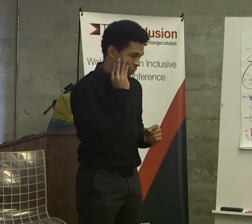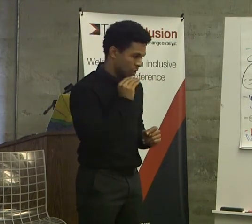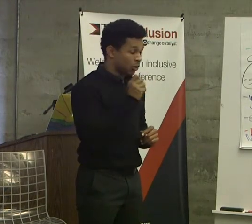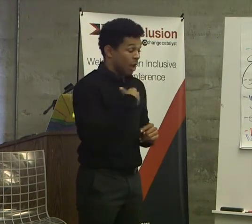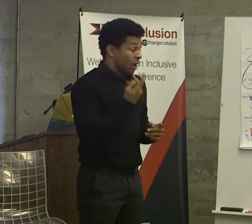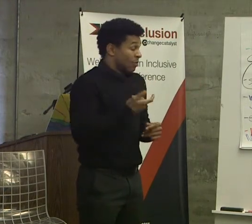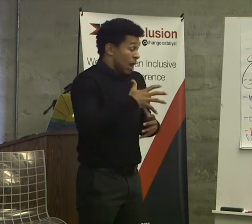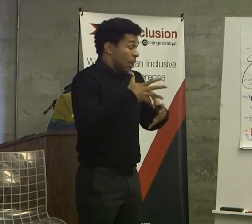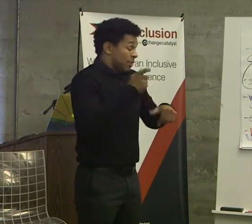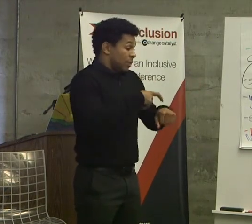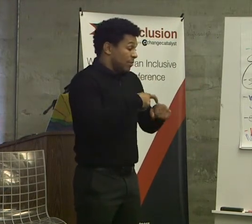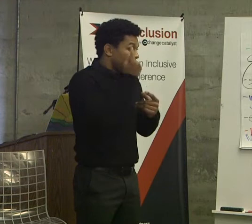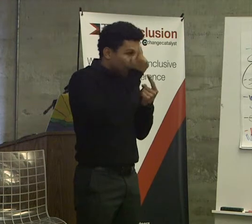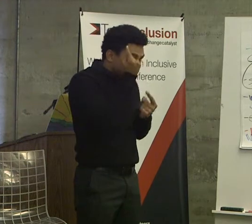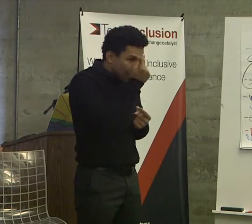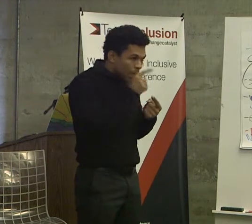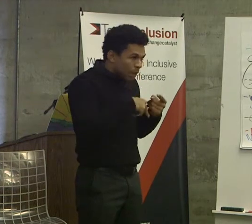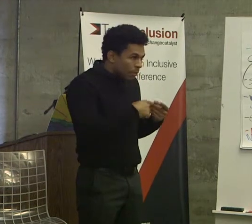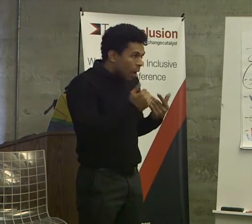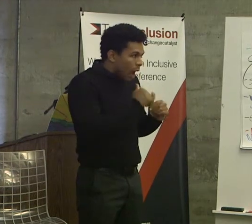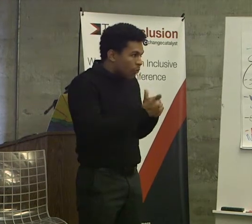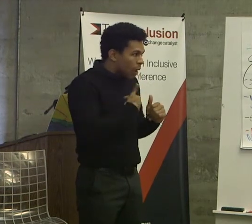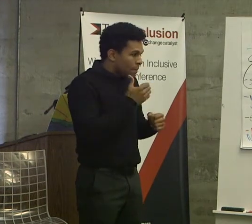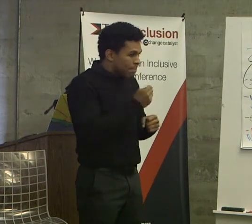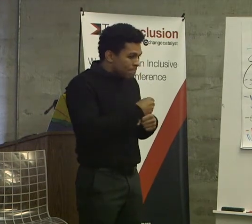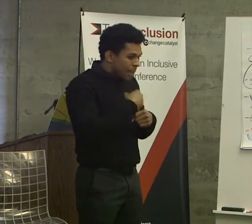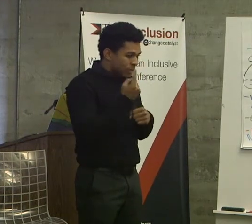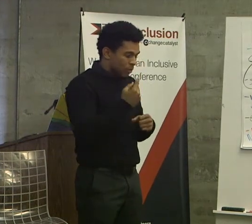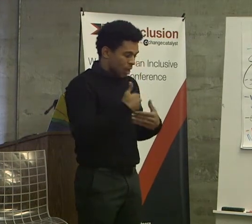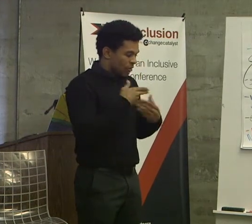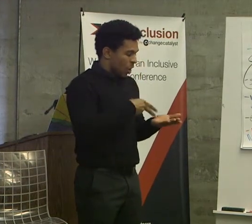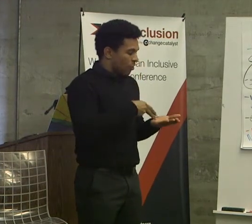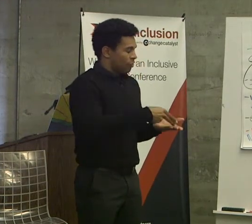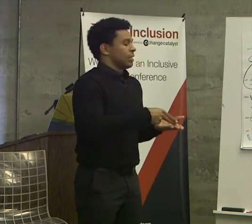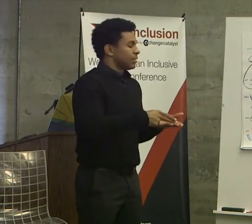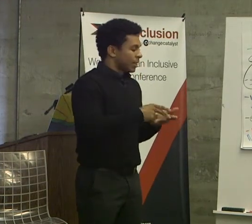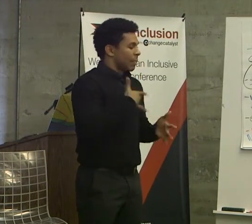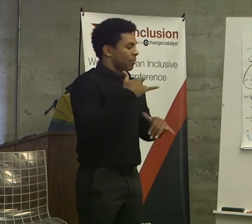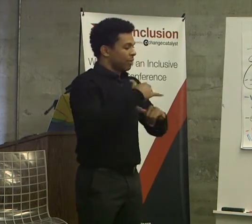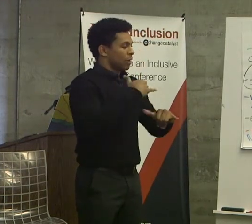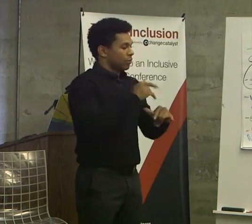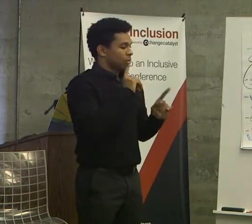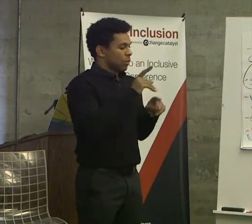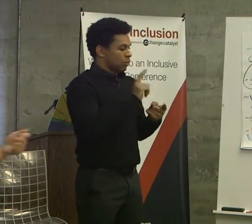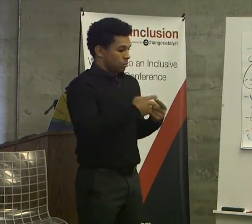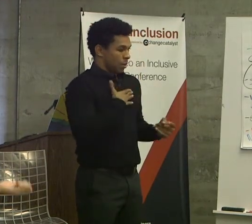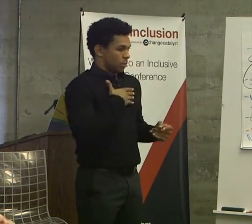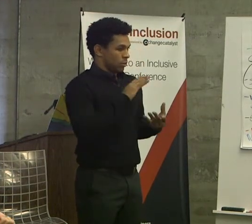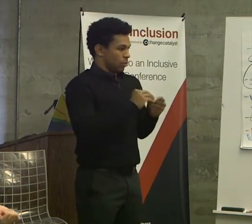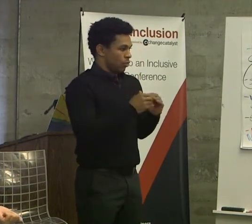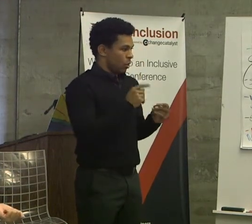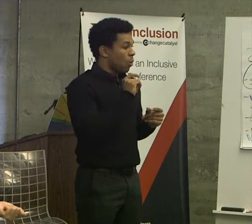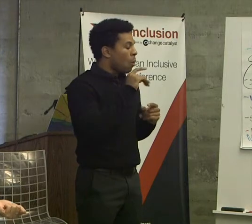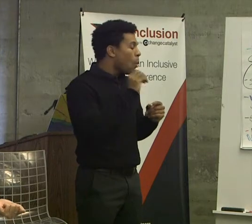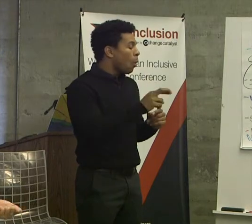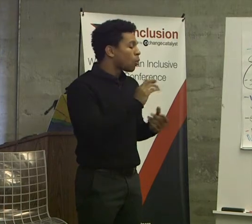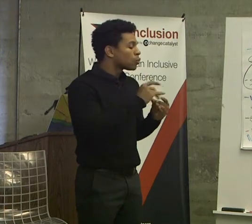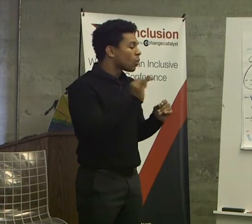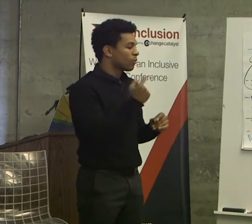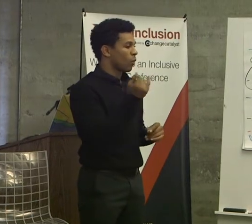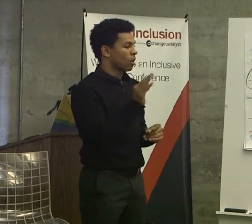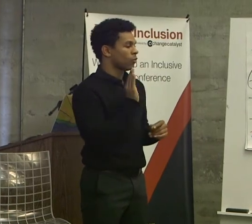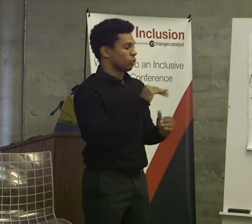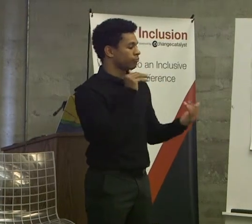of time thinking about how do I make someone have an authentic, empathetic response to my story or a story of one of their